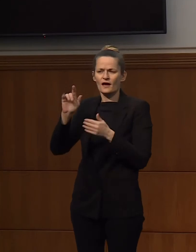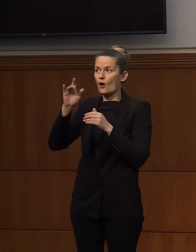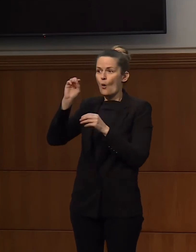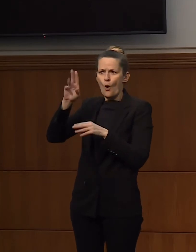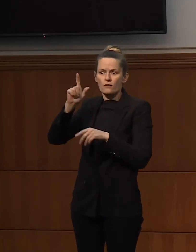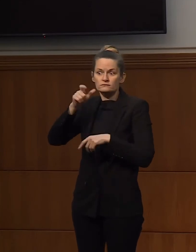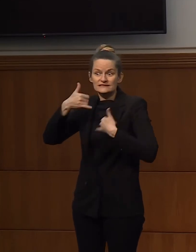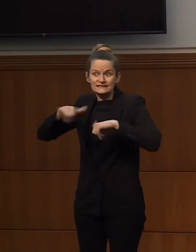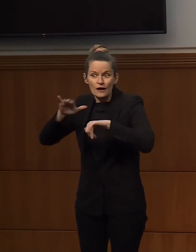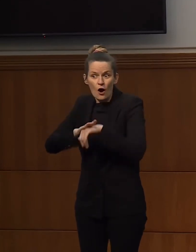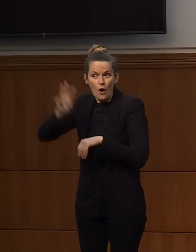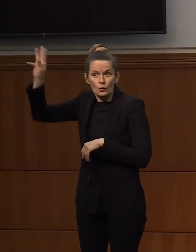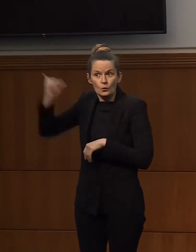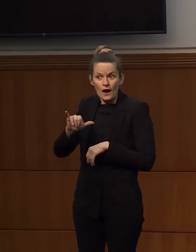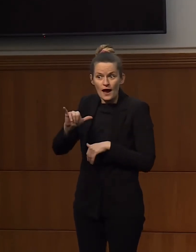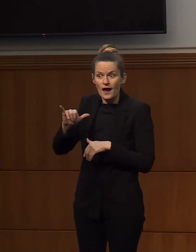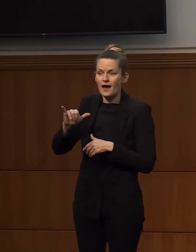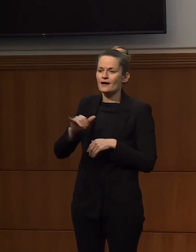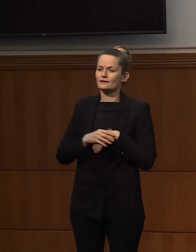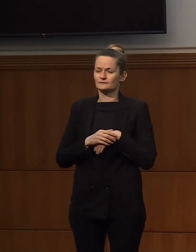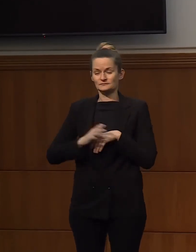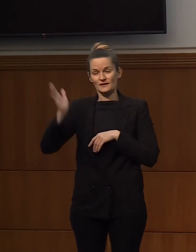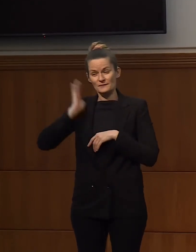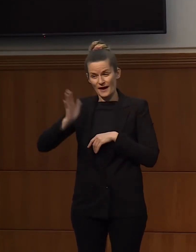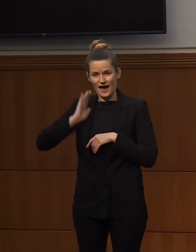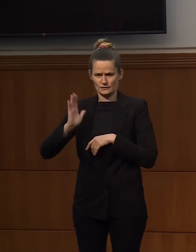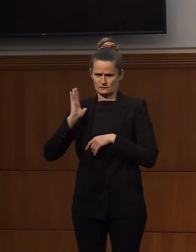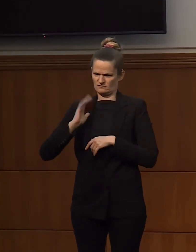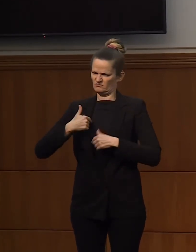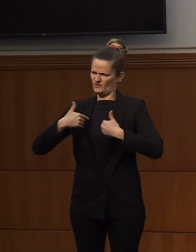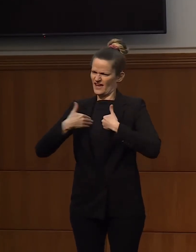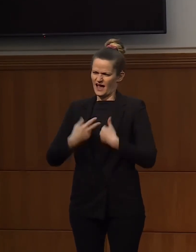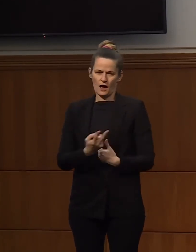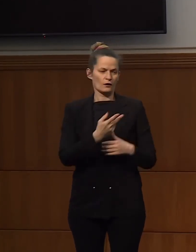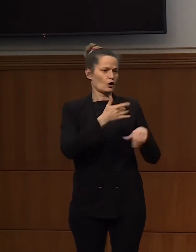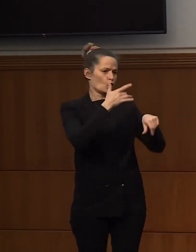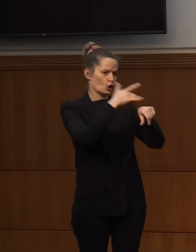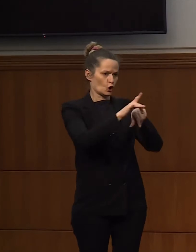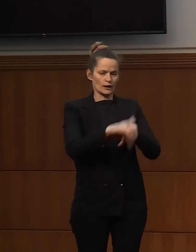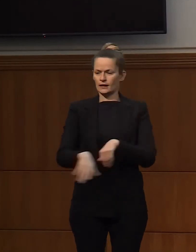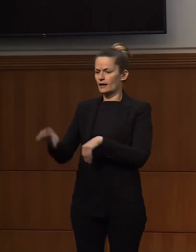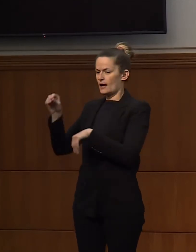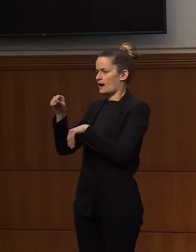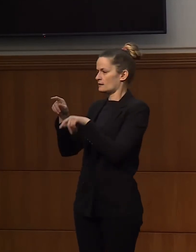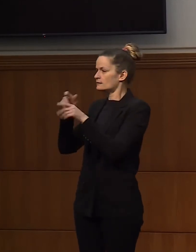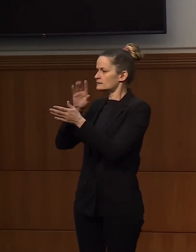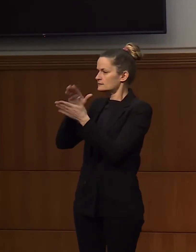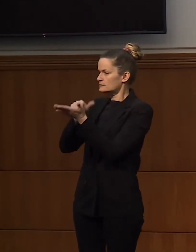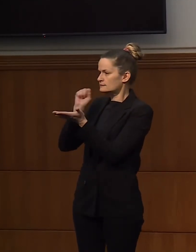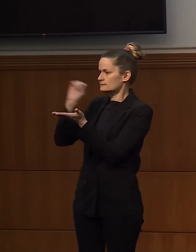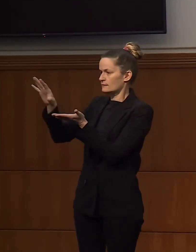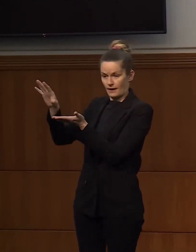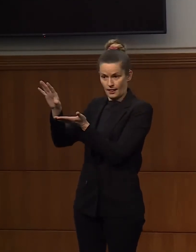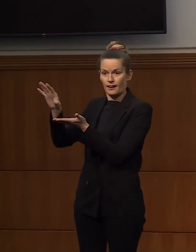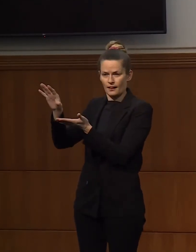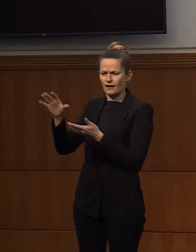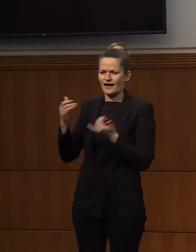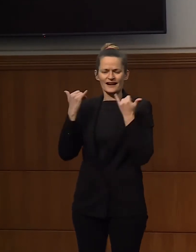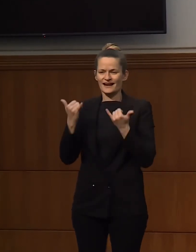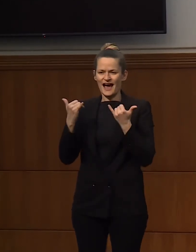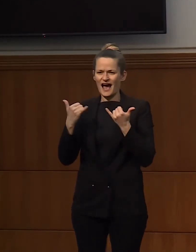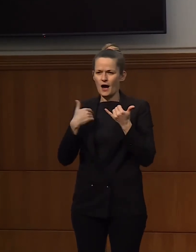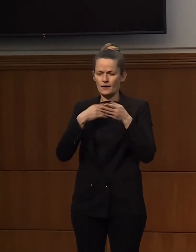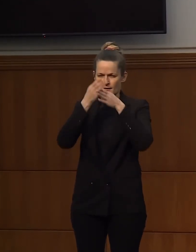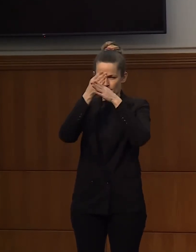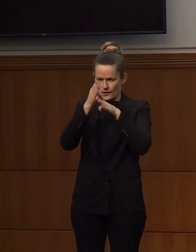past, we've reported in two big categories of early votes and absentee votes. This is going to tie those votes back to the precincts, so you'll be able to see how many people